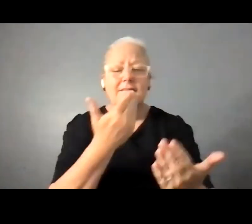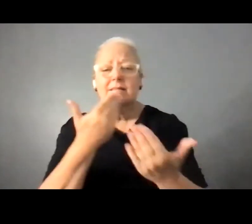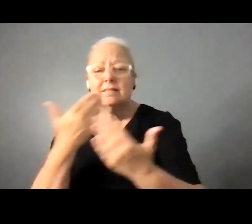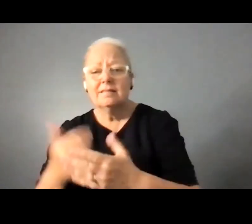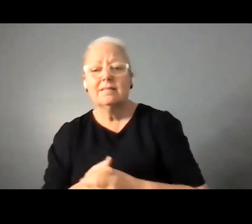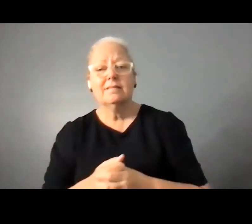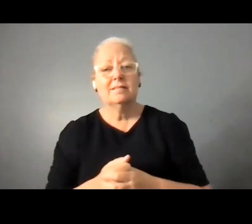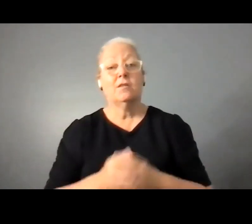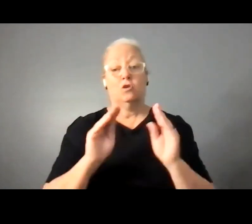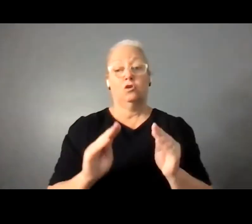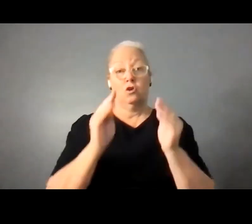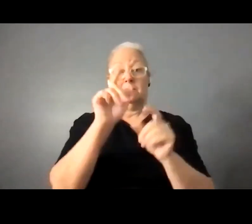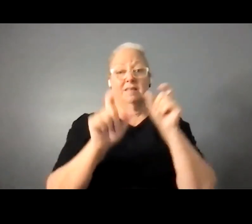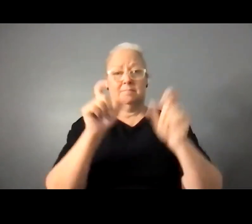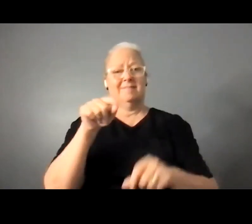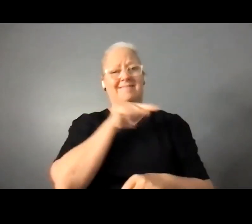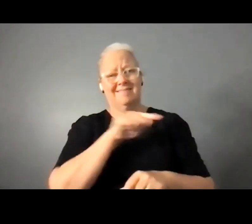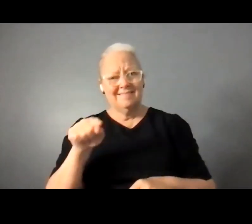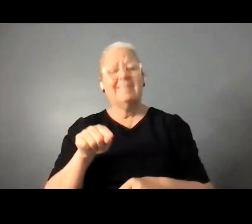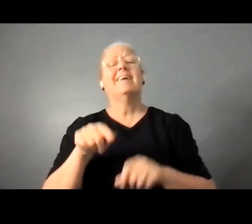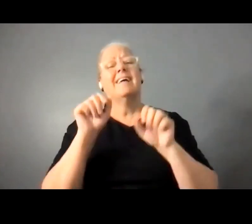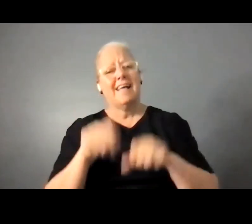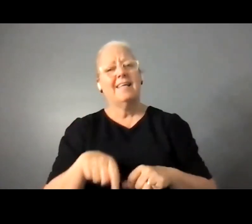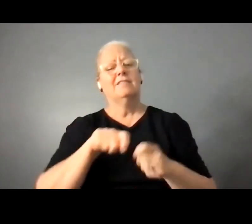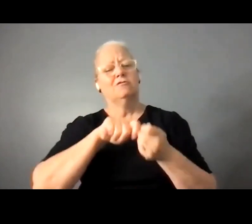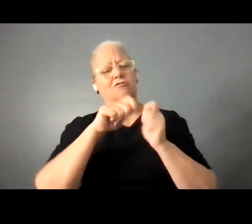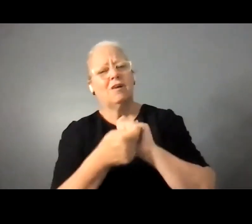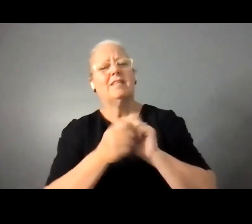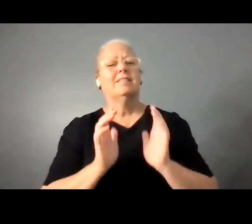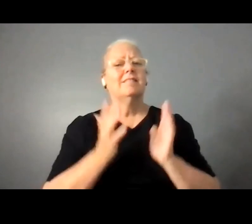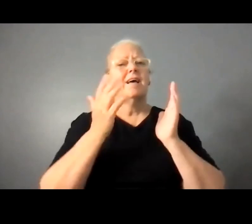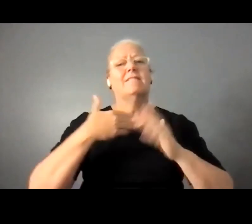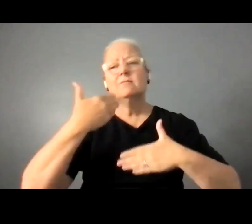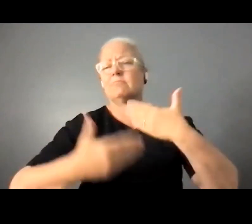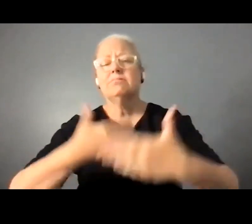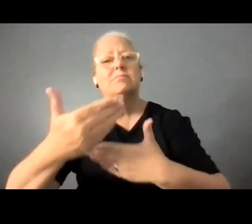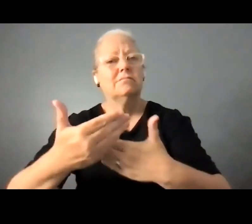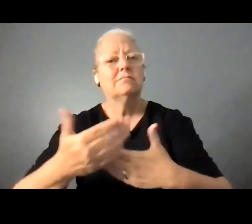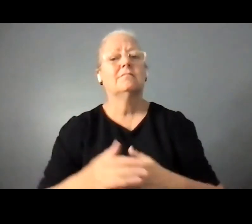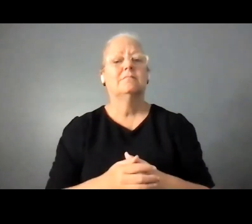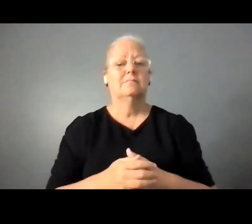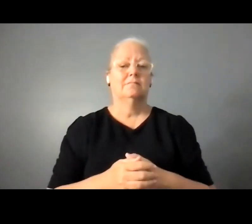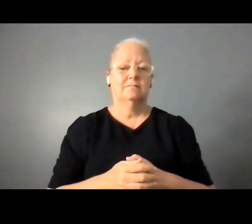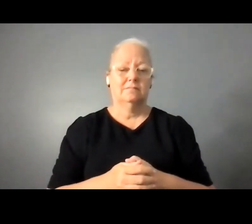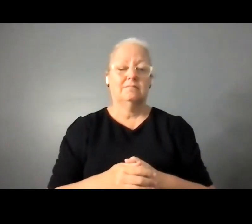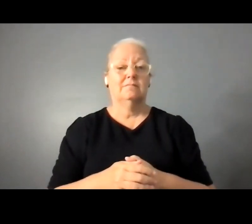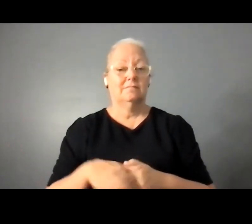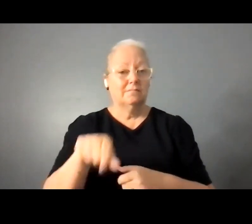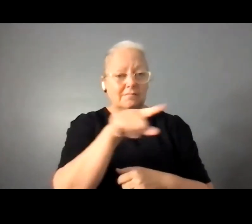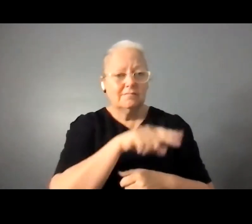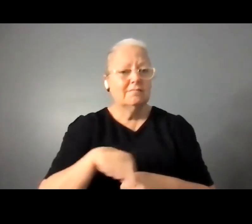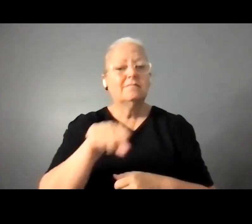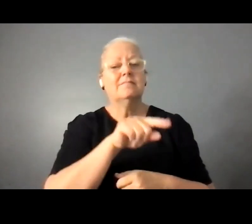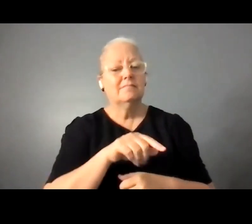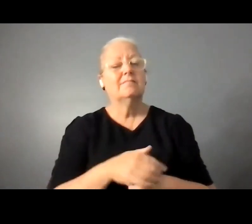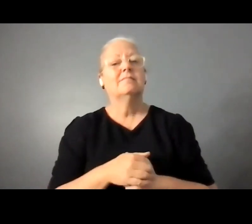change. Young people are the present. They are not the future. They are the present. That's why, I mean, we really trust on you. We really trust in your abilities, and